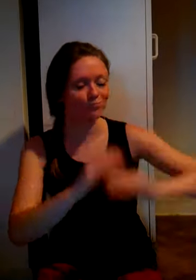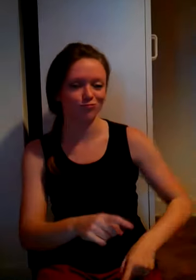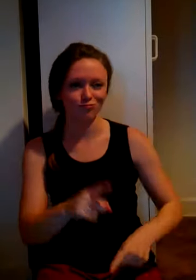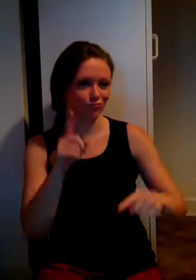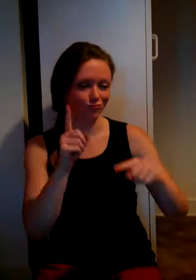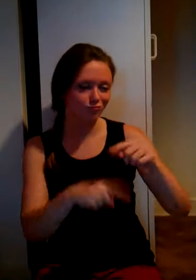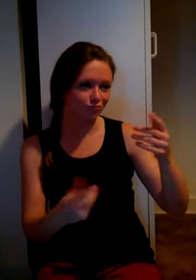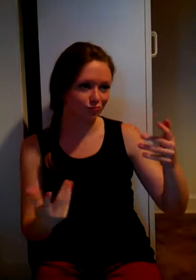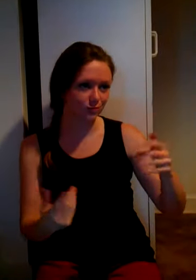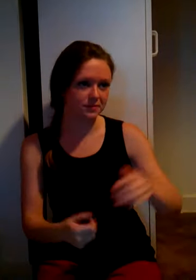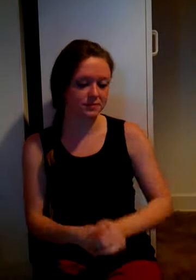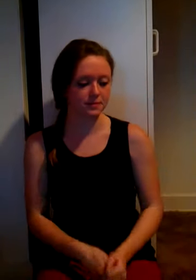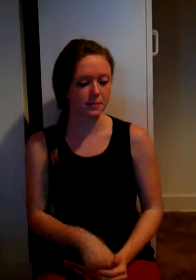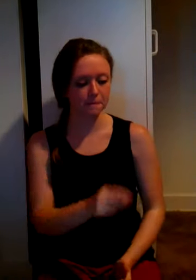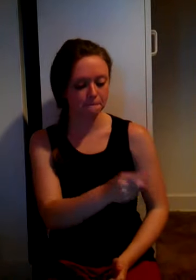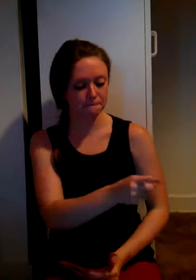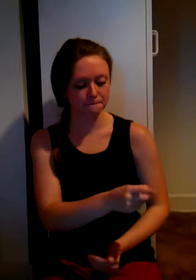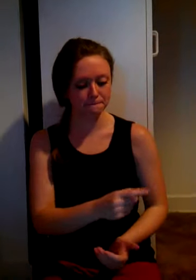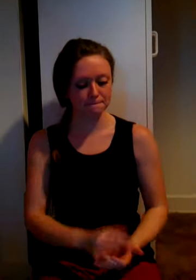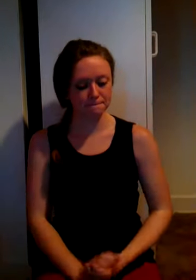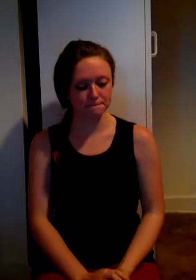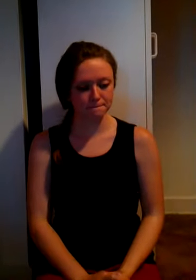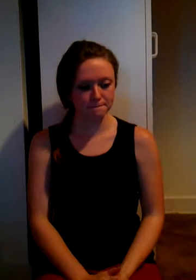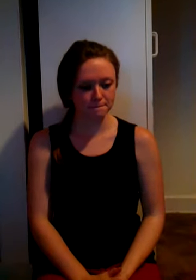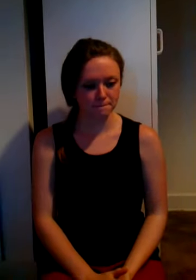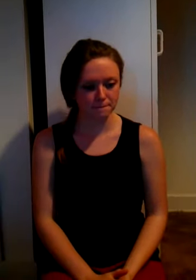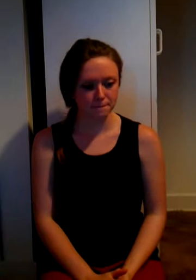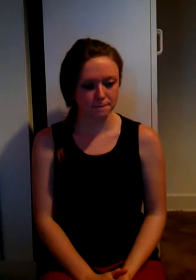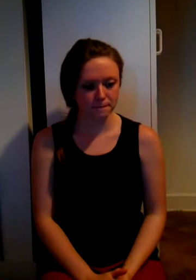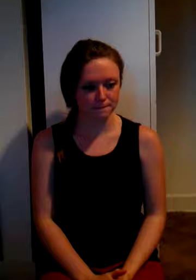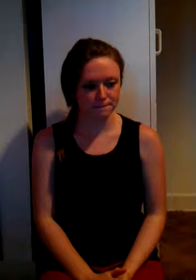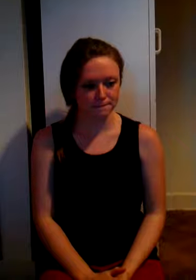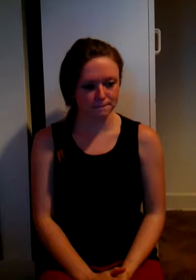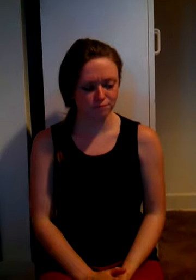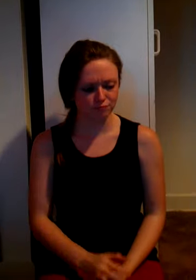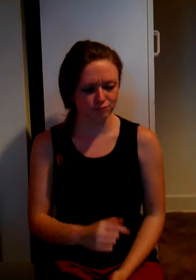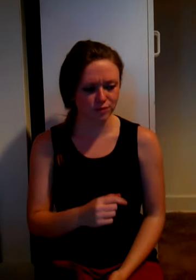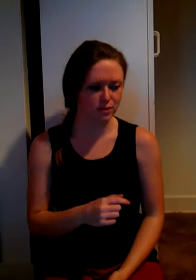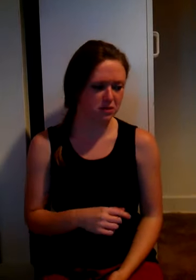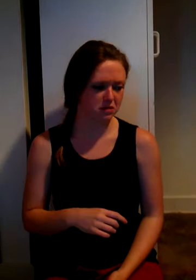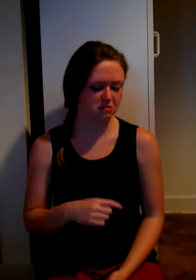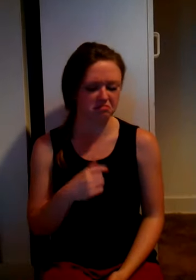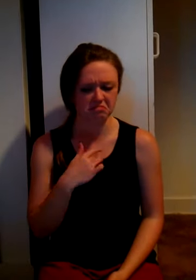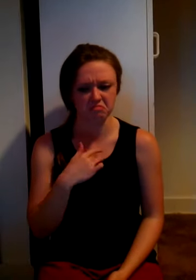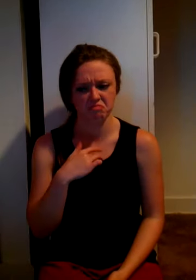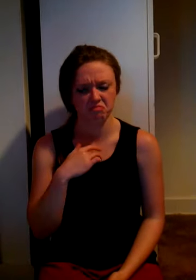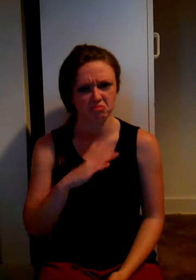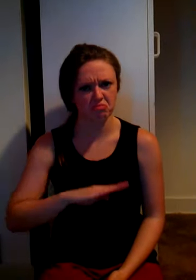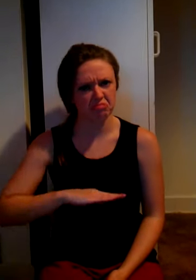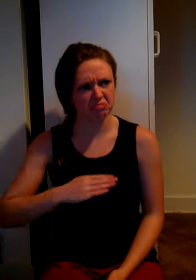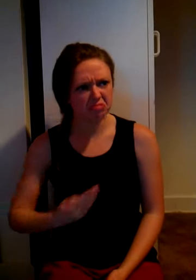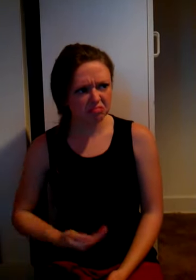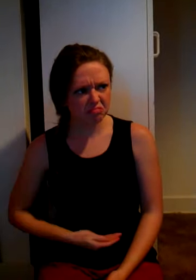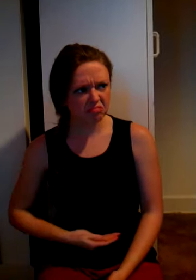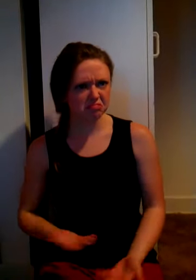How does that feel? Would make me mad. Yeah, it makes us a little mad, right? Do you think the giant's starting